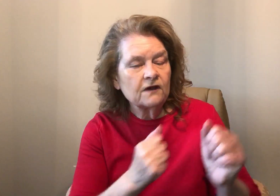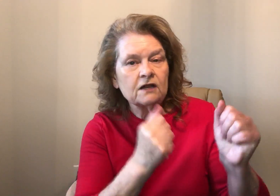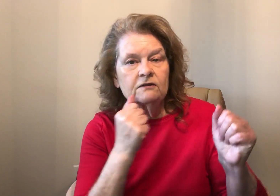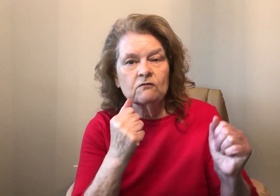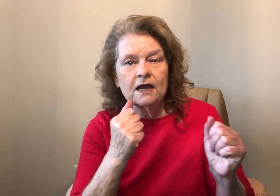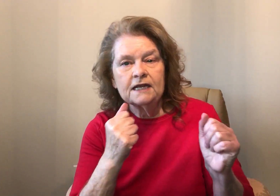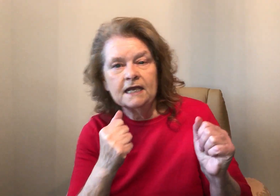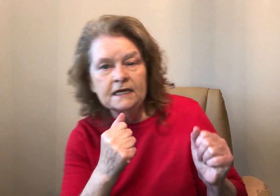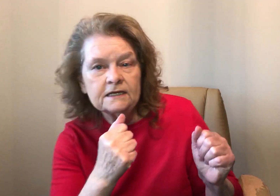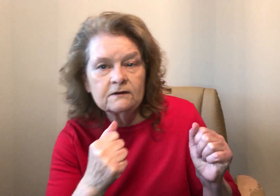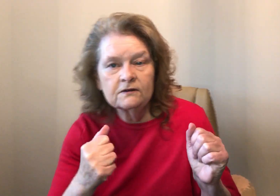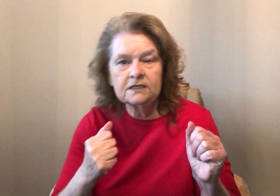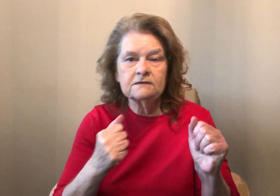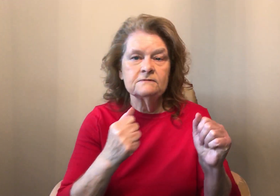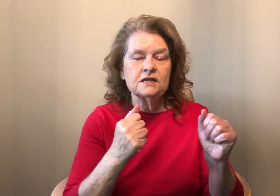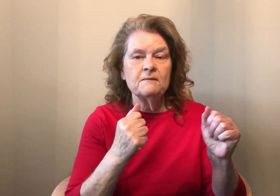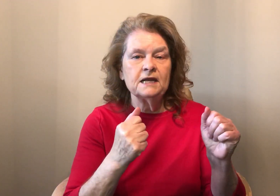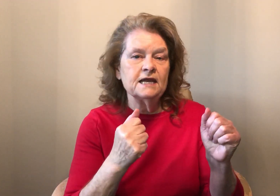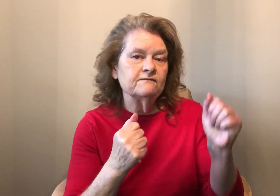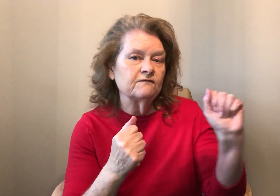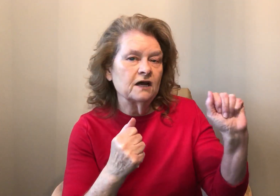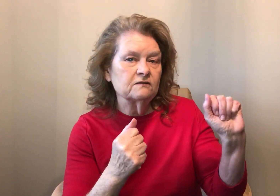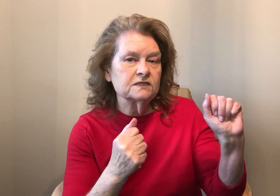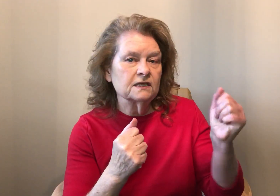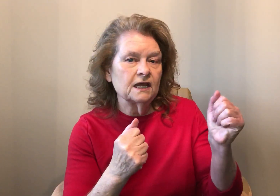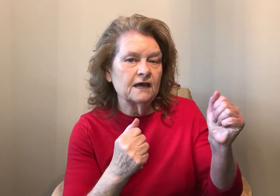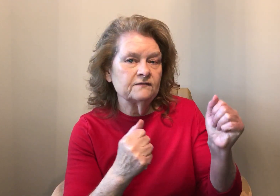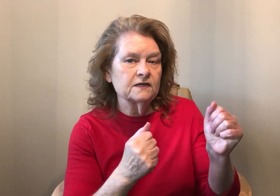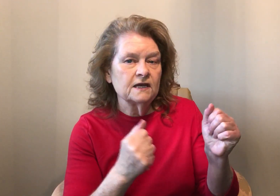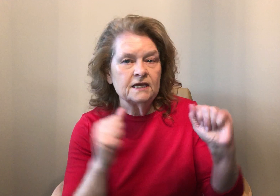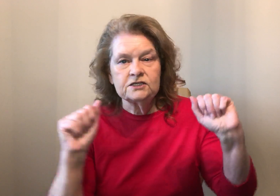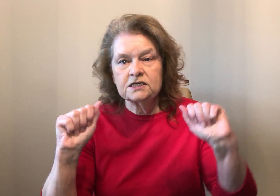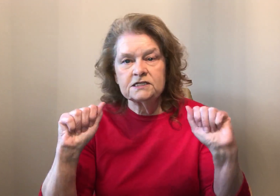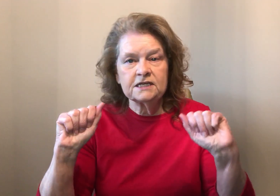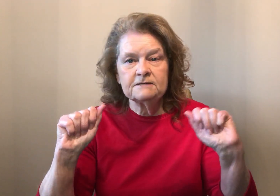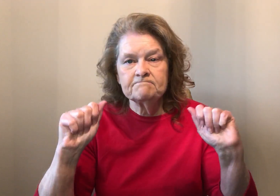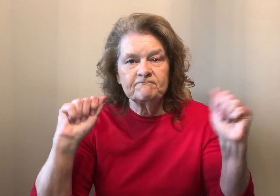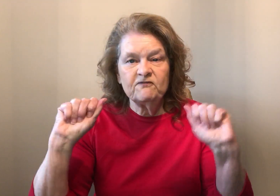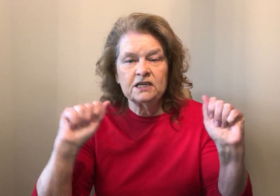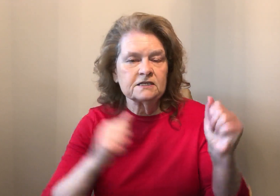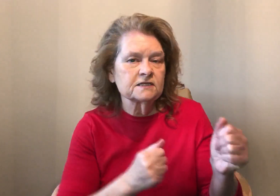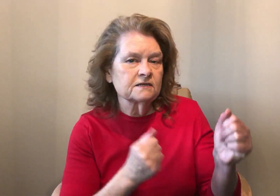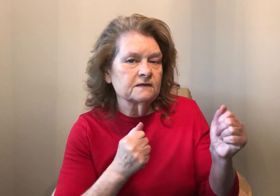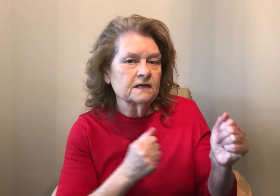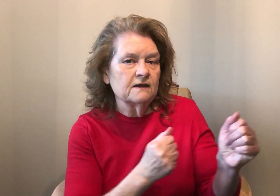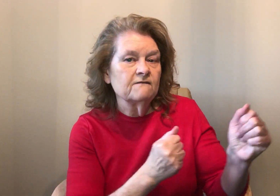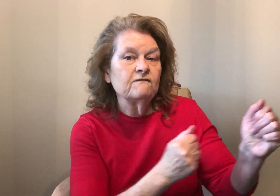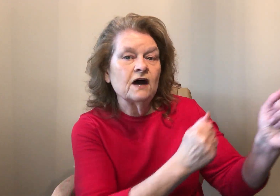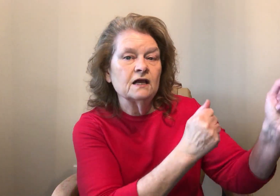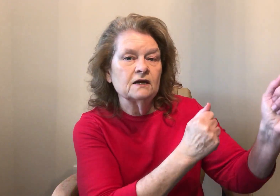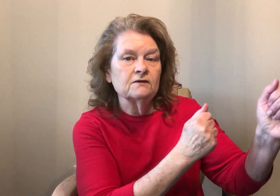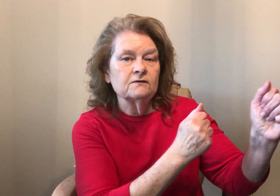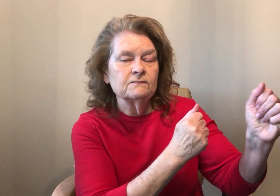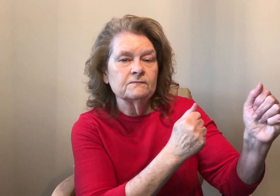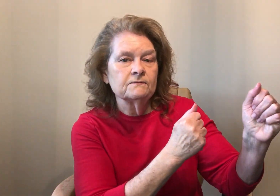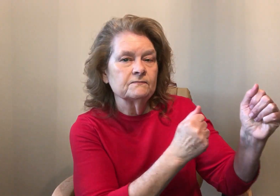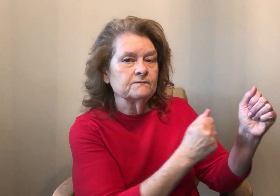Follow the right hand, or the dominant hand follows the left, just in fist. Follow